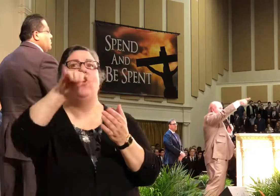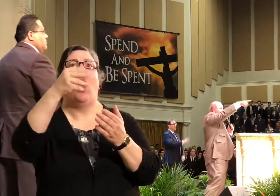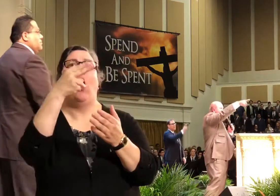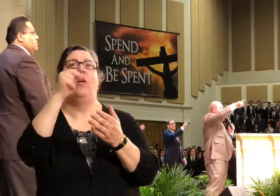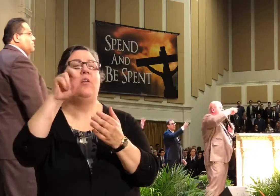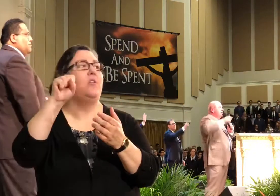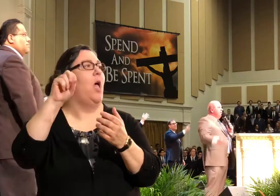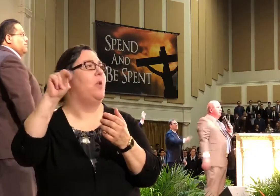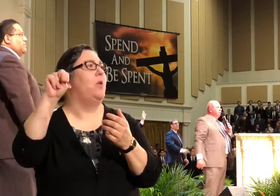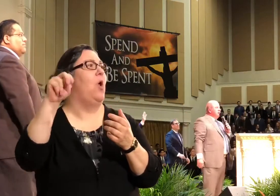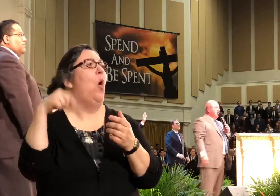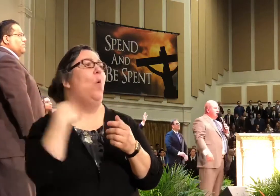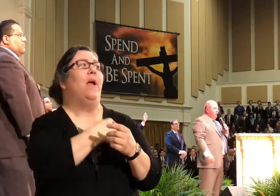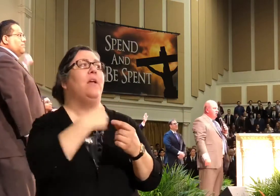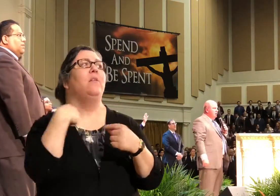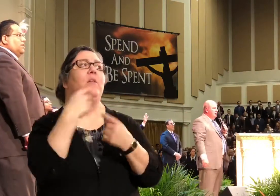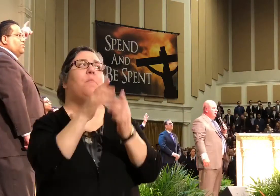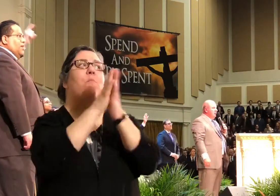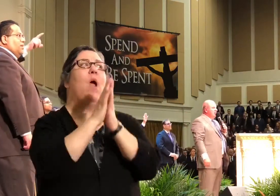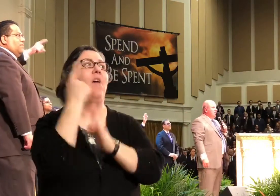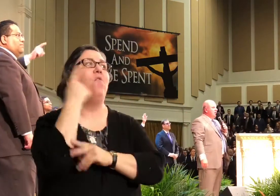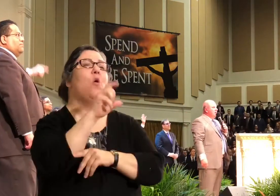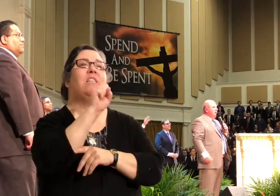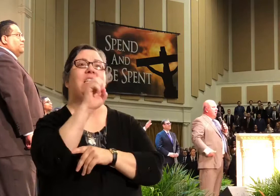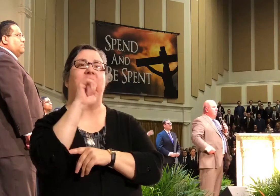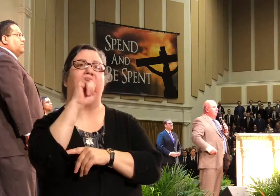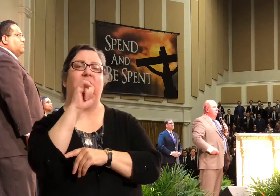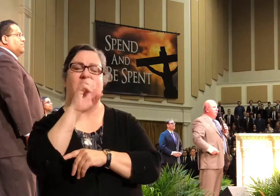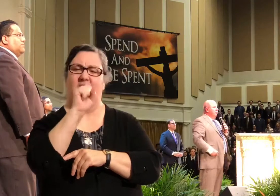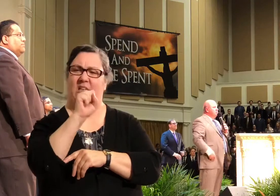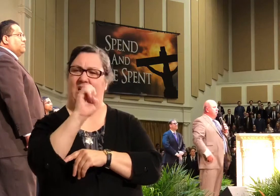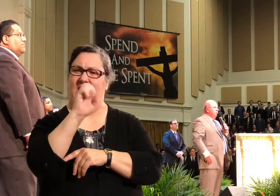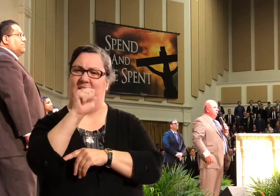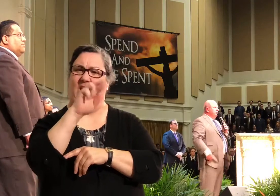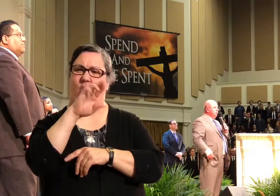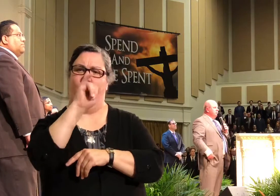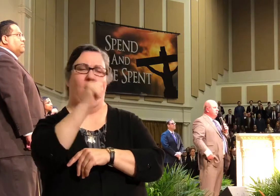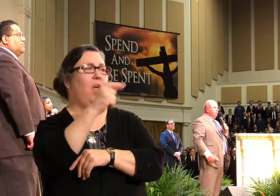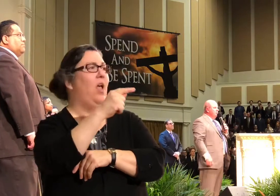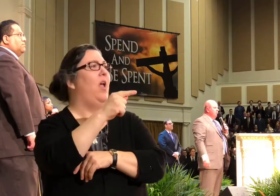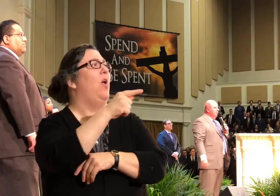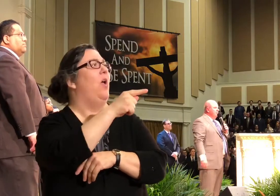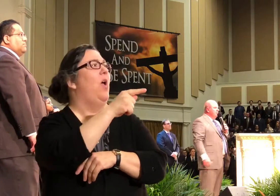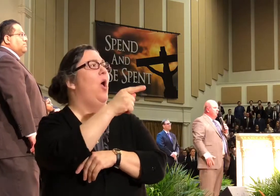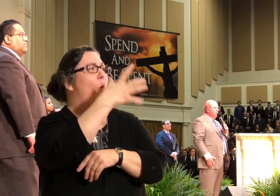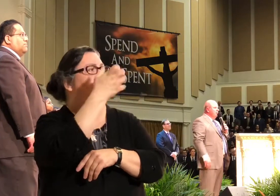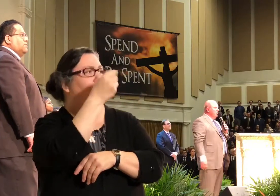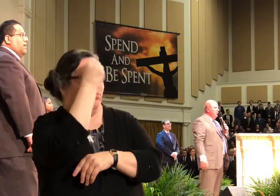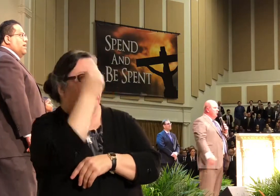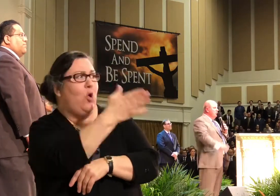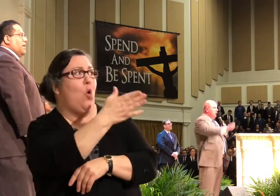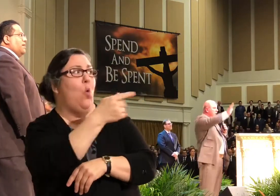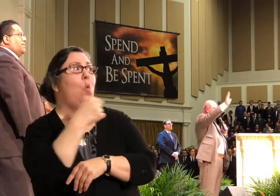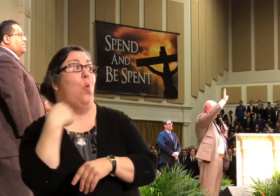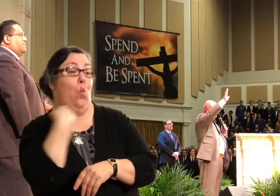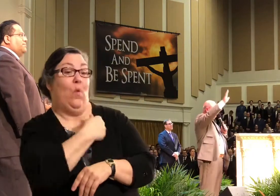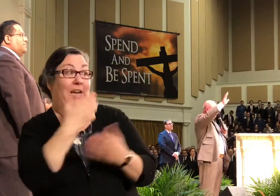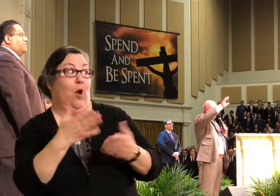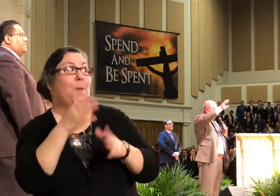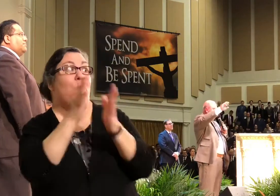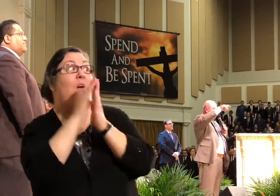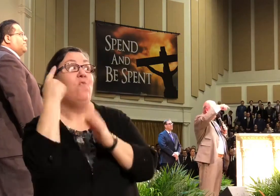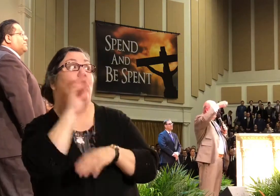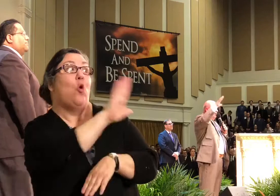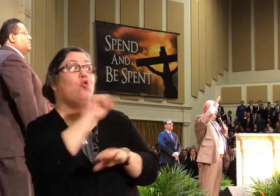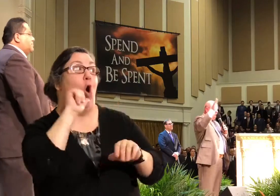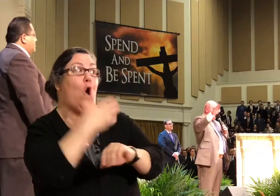Johnson, we've been praying for Sierra. And we want you to know this group of people have been praying for your daughter. We're going to continue to